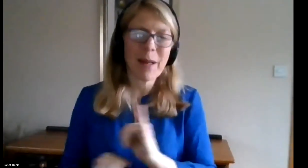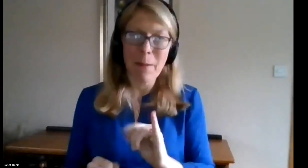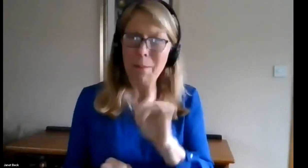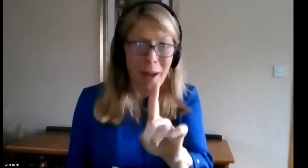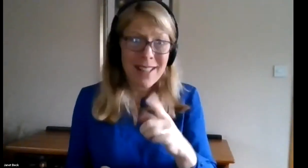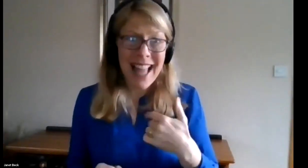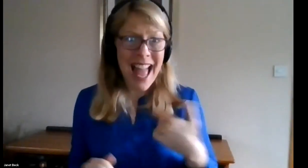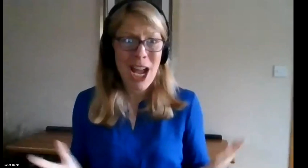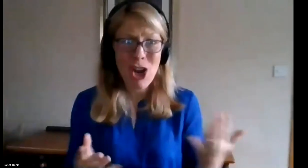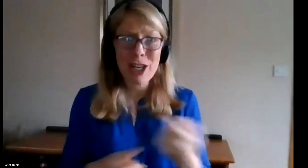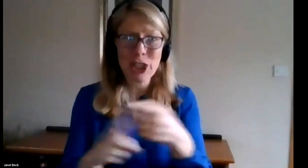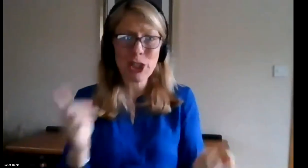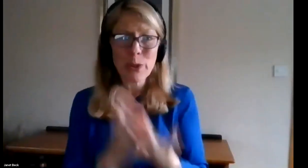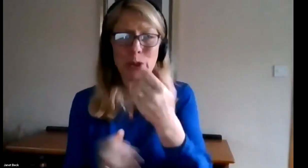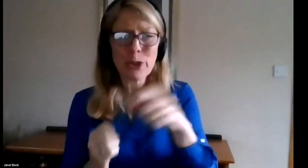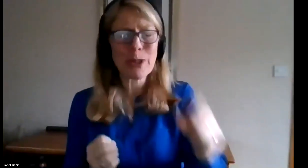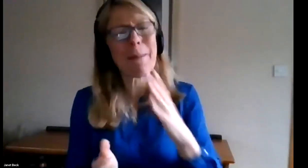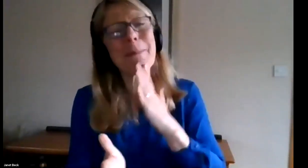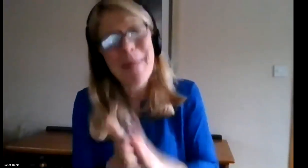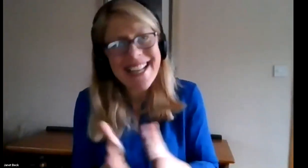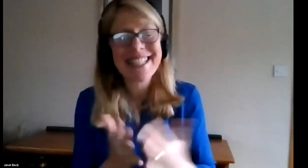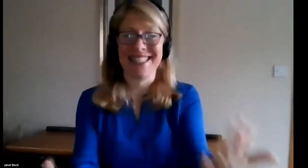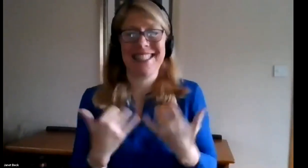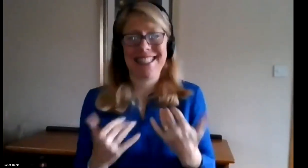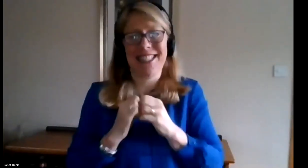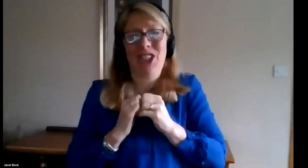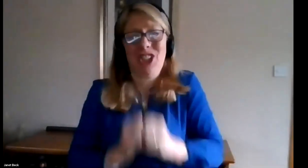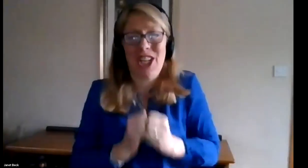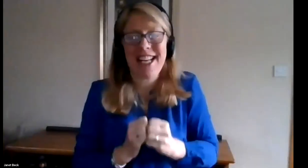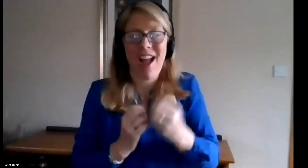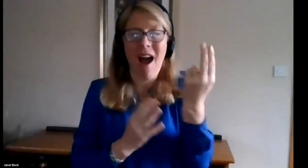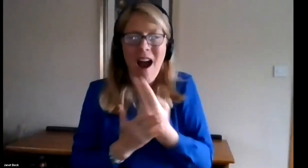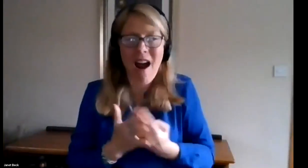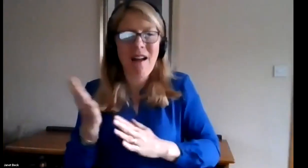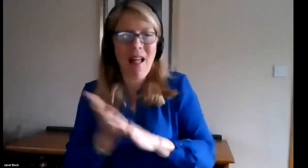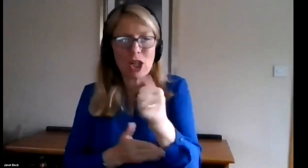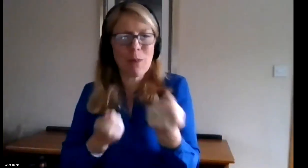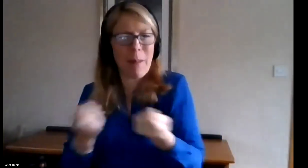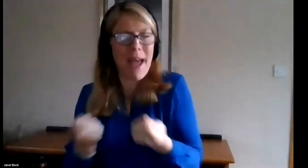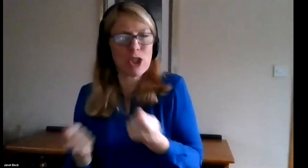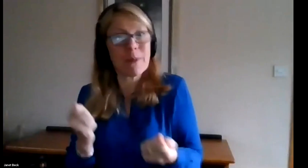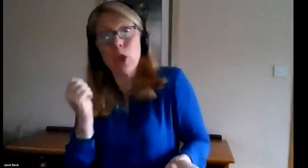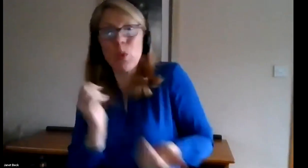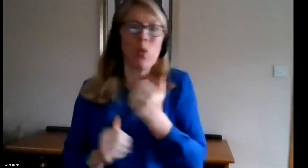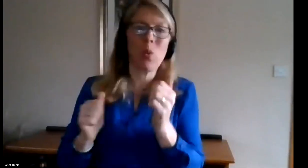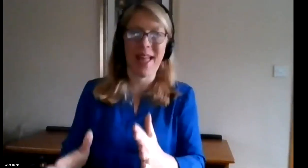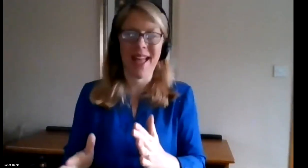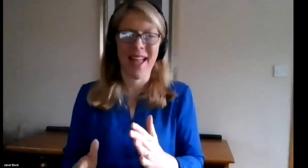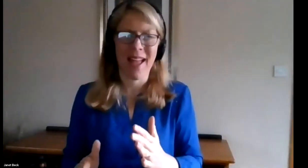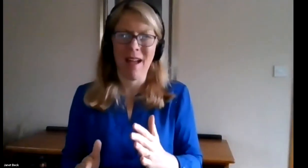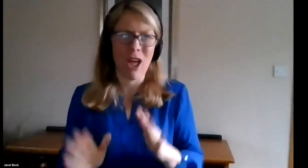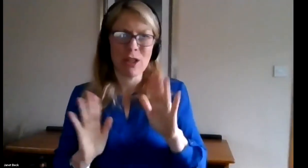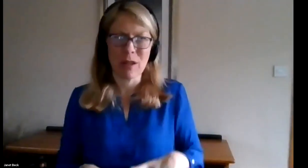right now to study arts and cultural management on the new level, not to be discouraged by all the